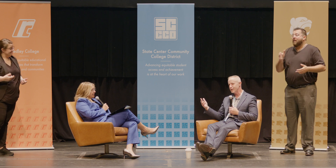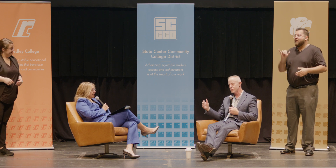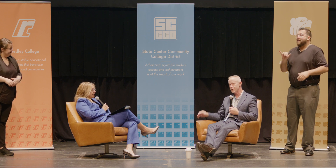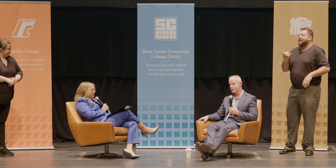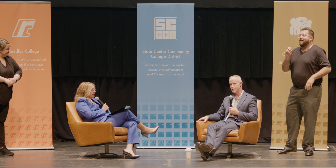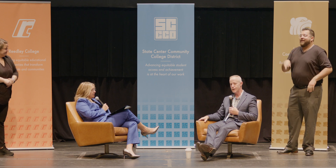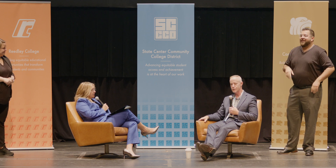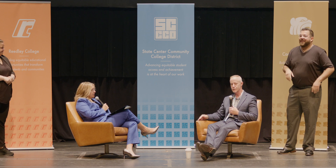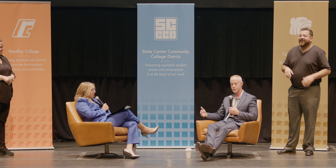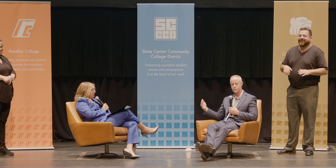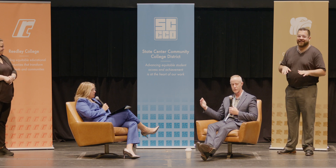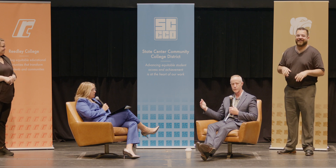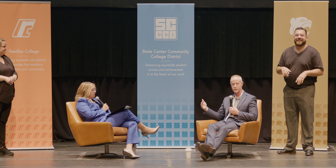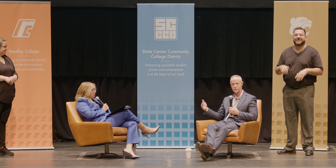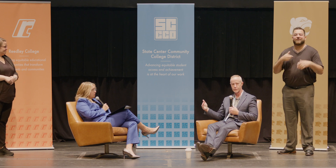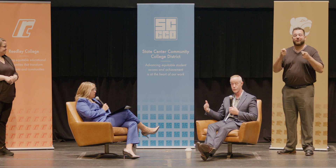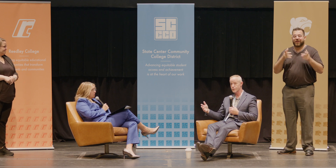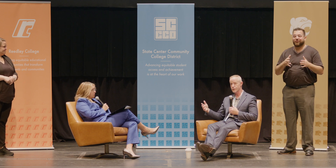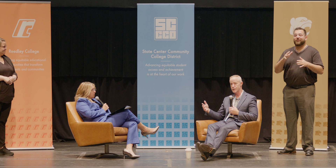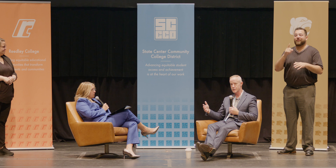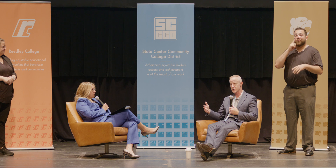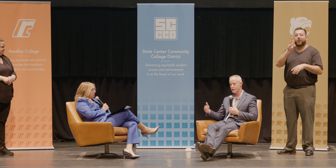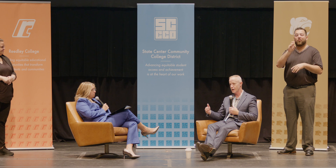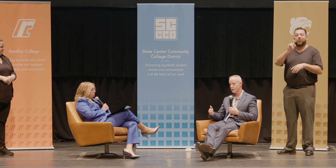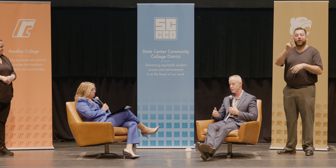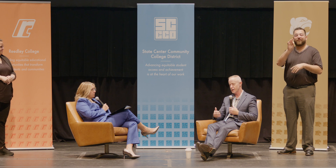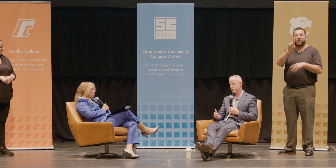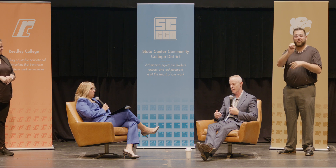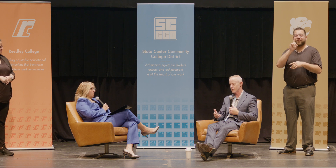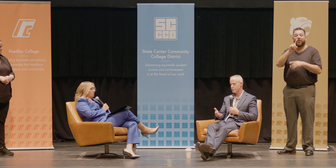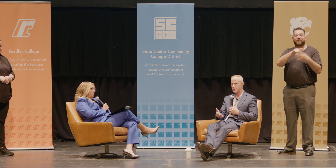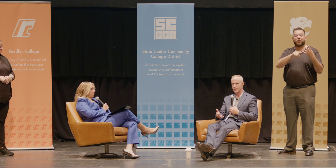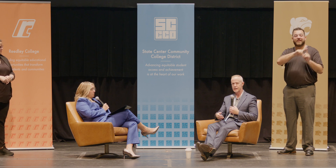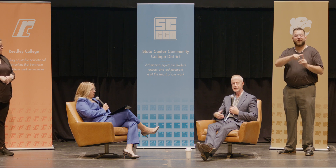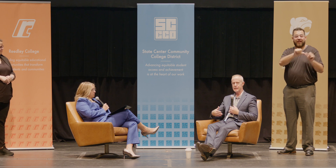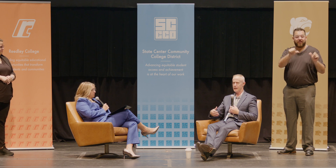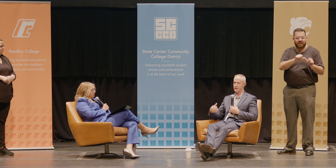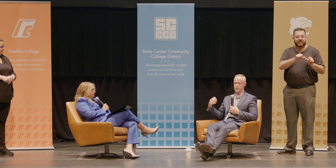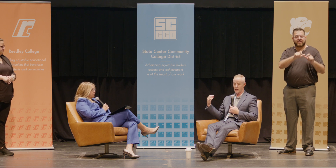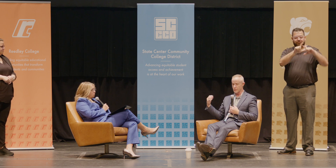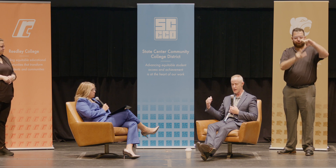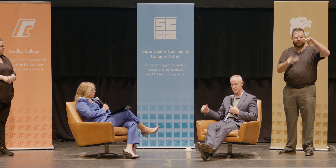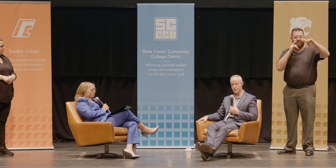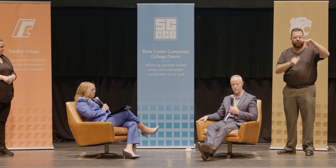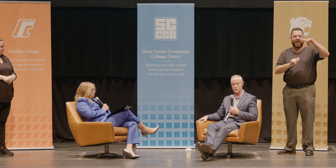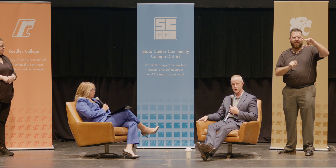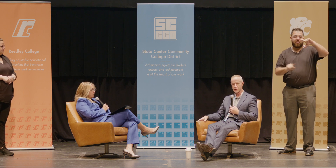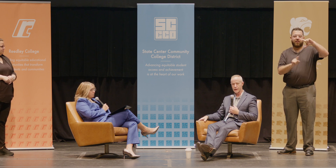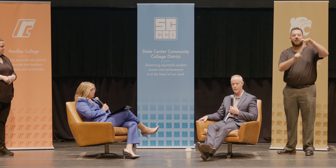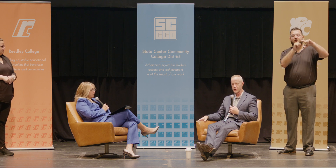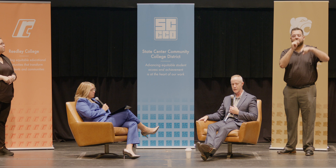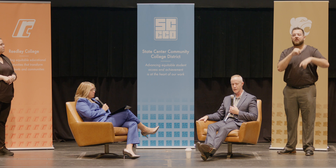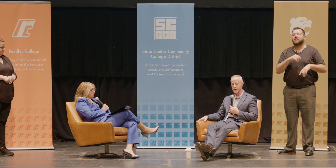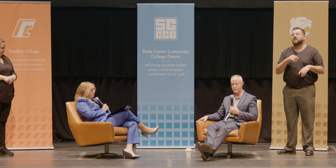director, and then later became workforce board director for 4 different areas in the state of California, all the way from LA area all the way back to the far north